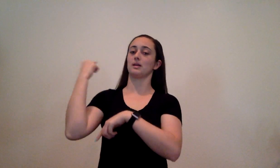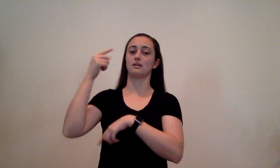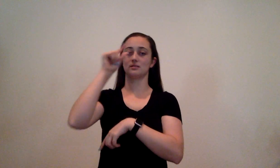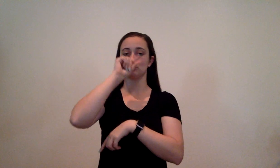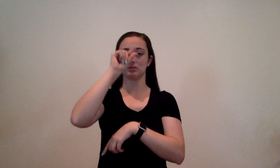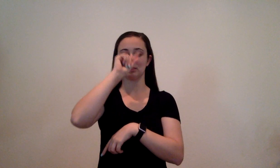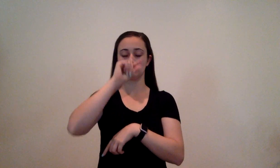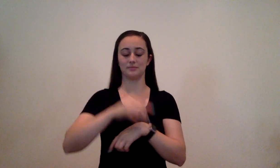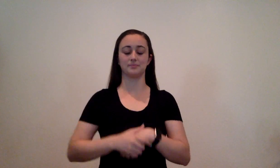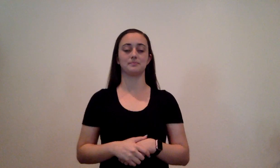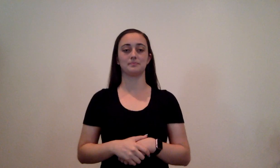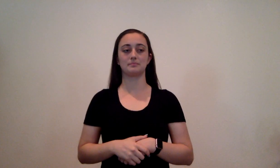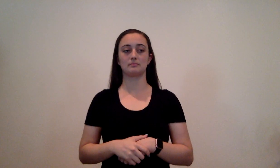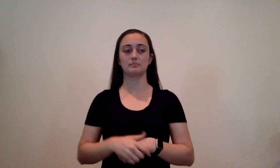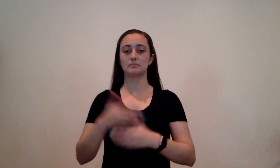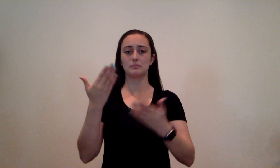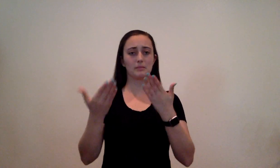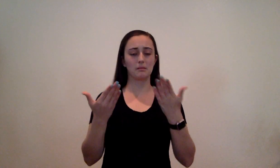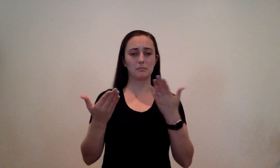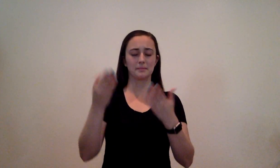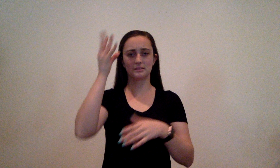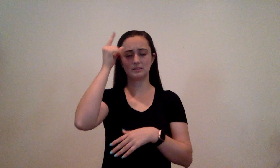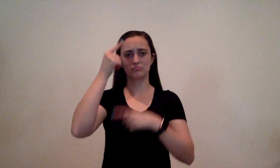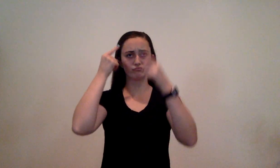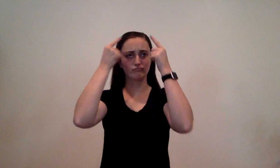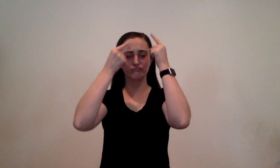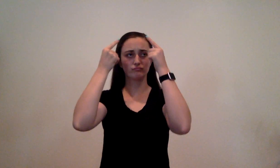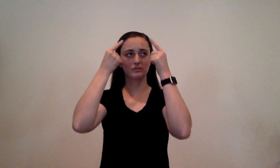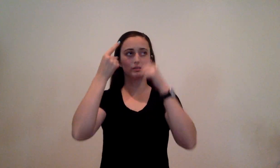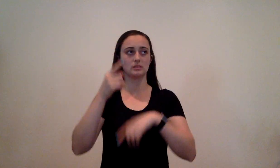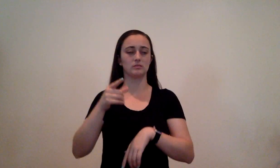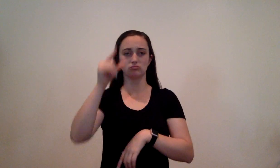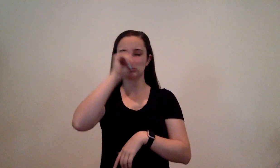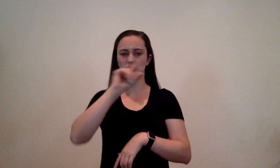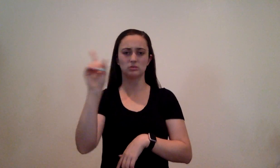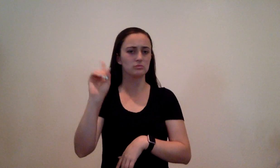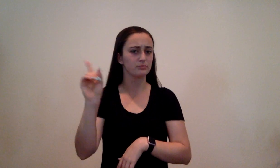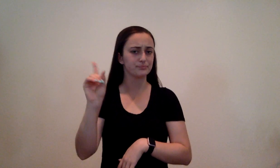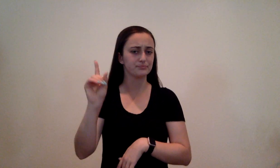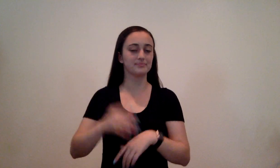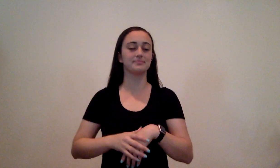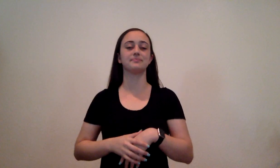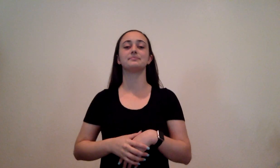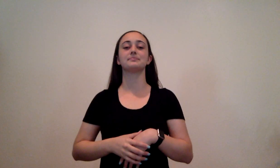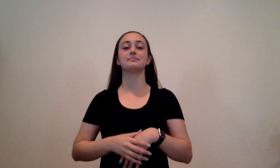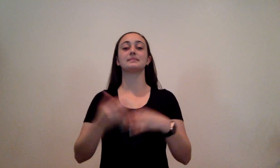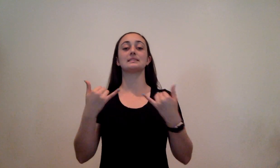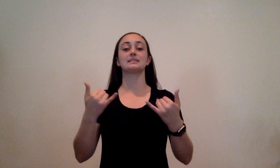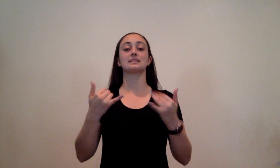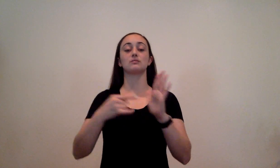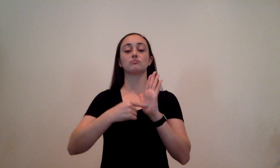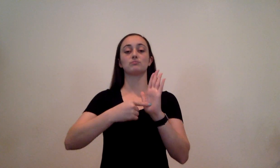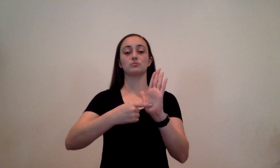Now you might be wondering, where in the world was ancient Greece? Well, we're going to show you on a world map so that you know exactly where